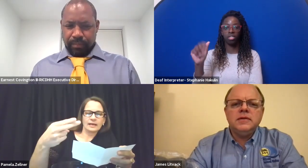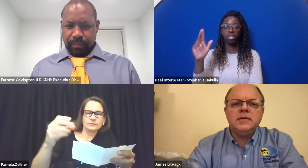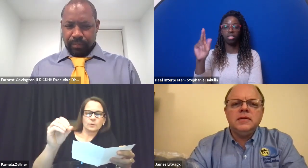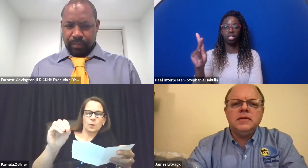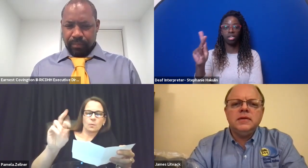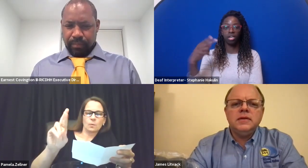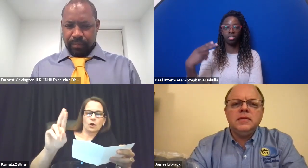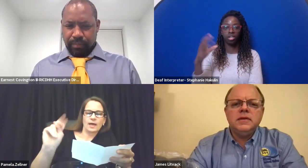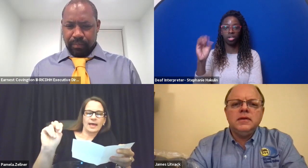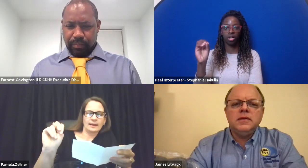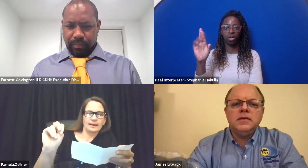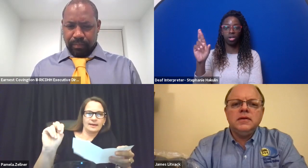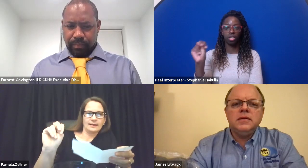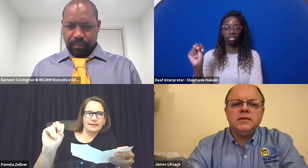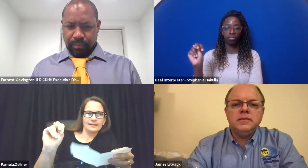Soka.